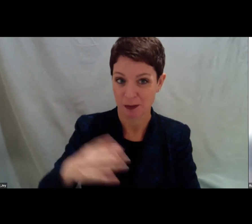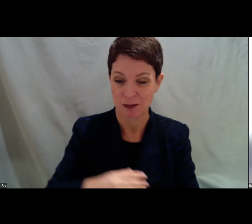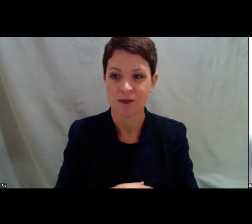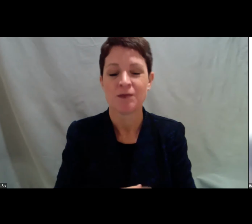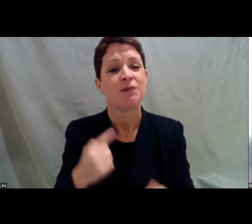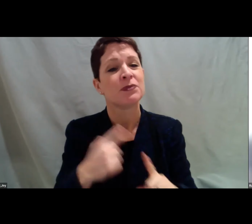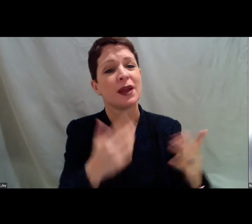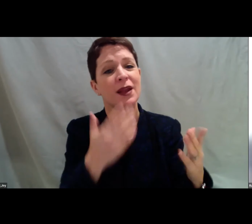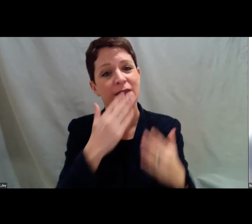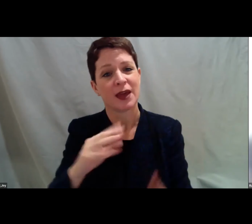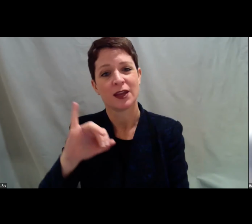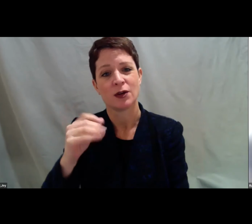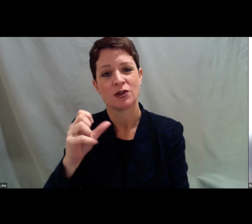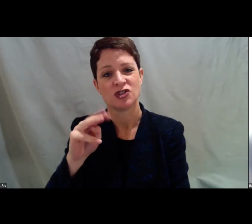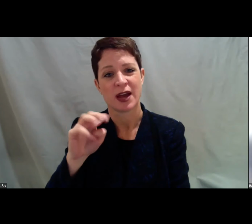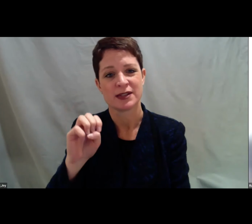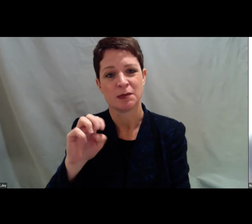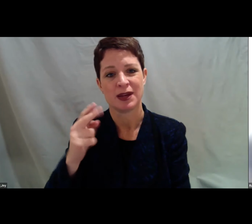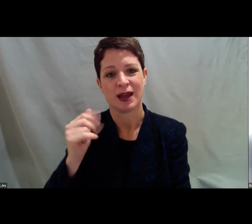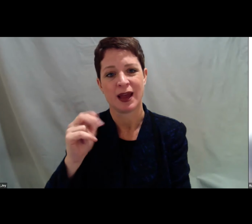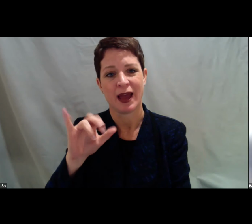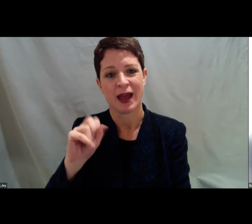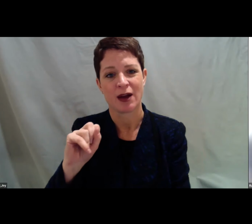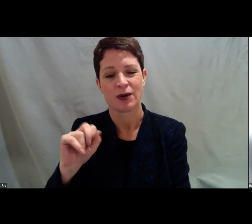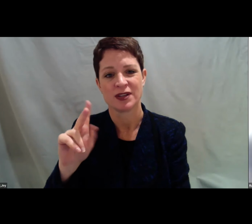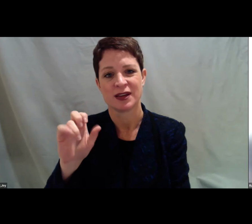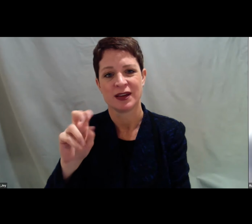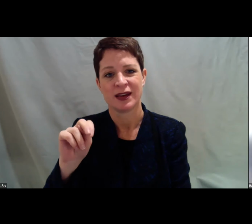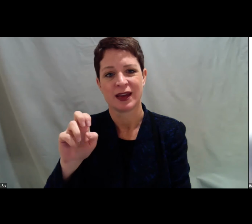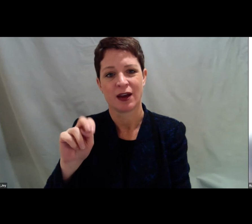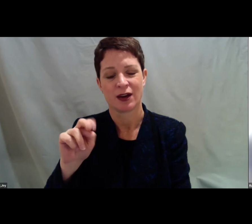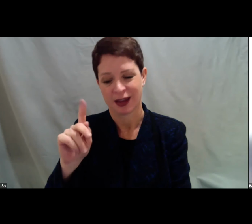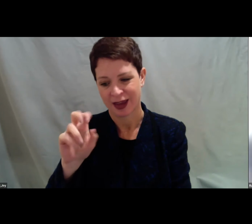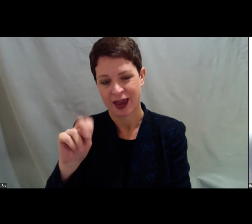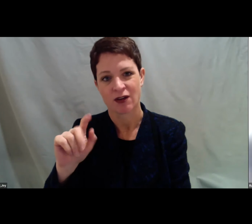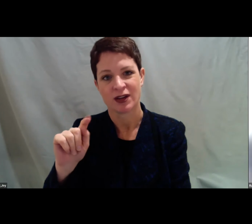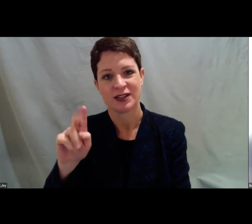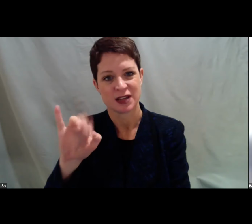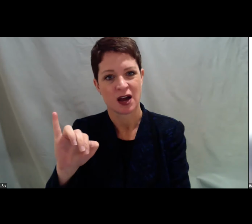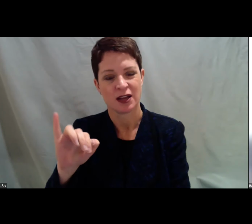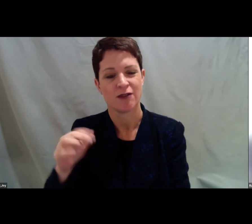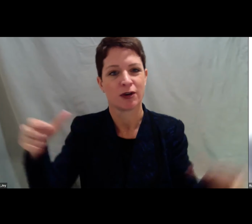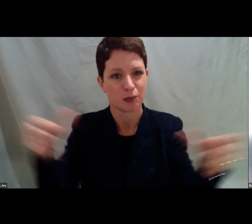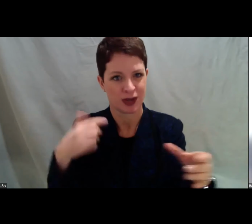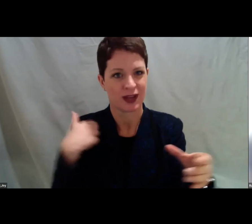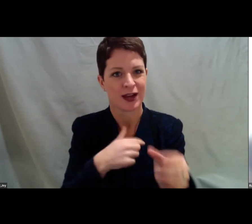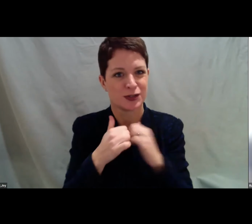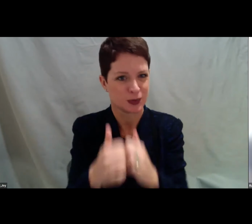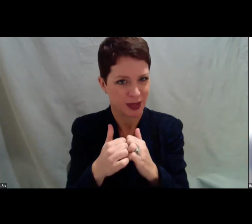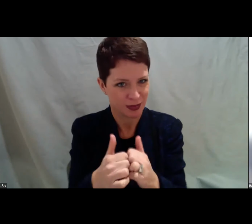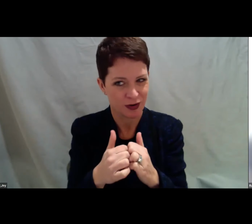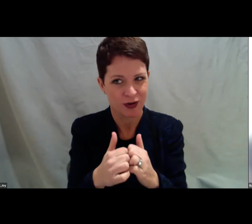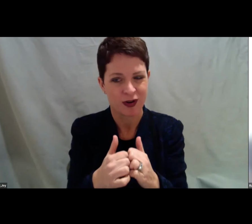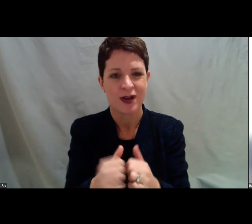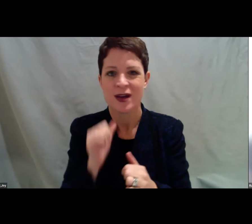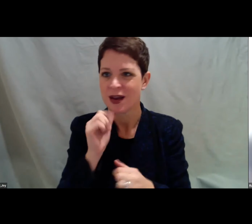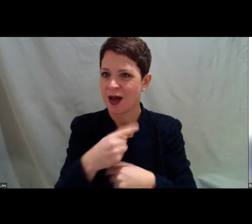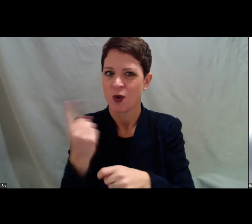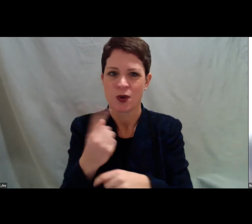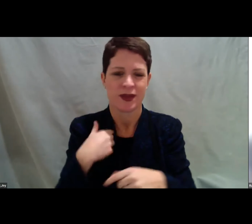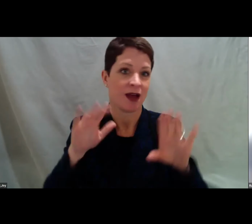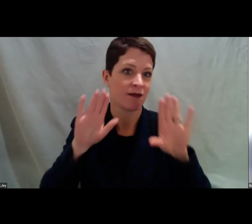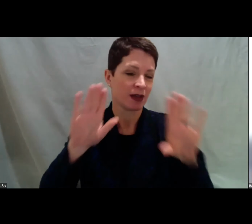you to Jasmine Harris and Karen Tani for bringing us together here. So for not only producing